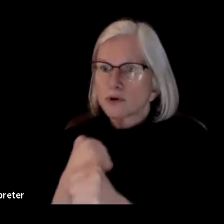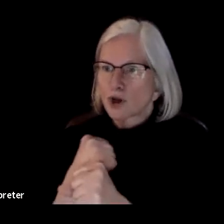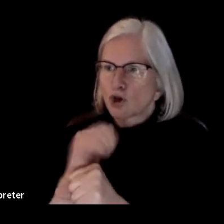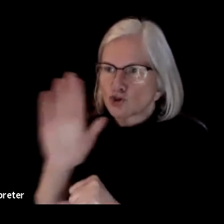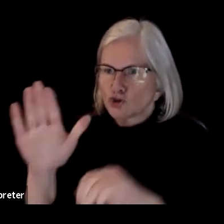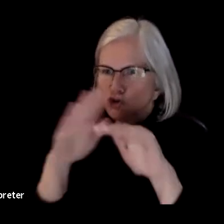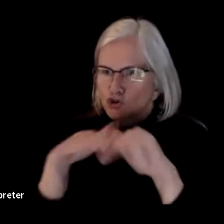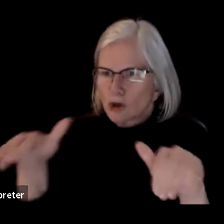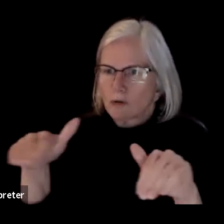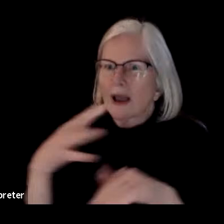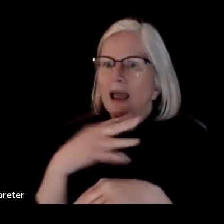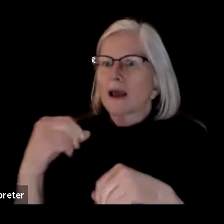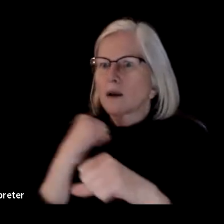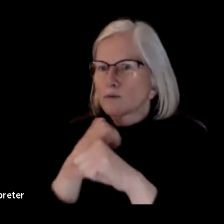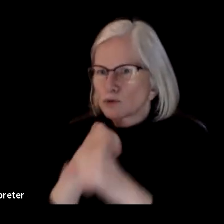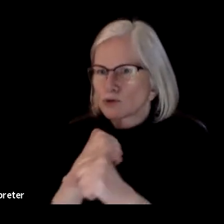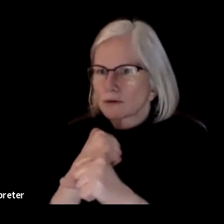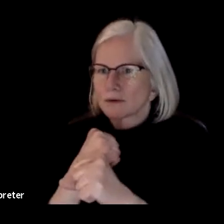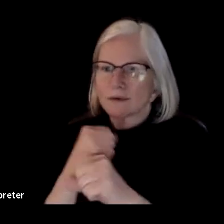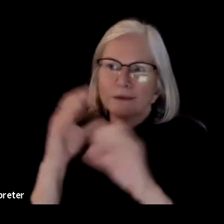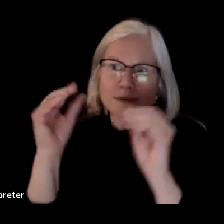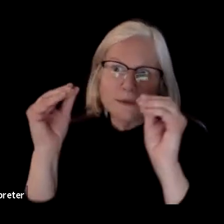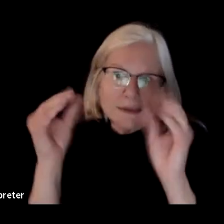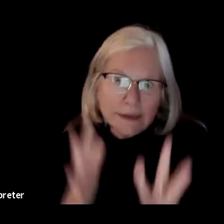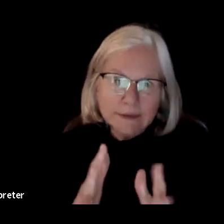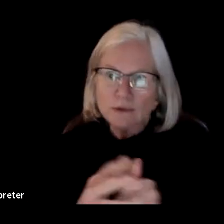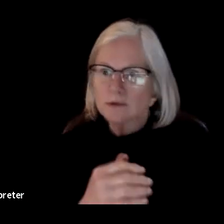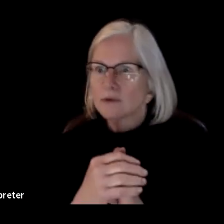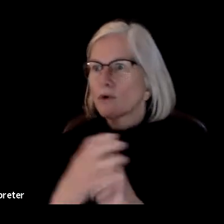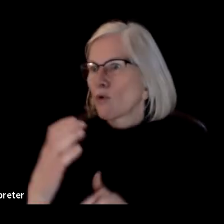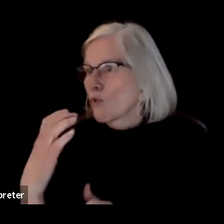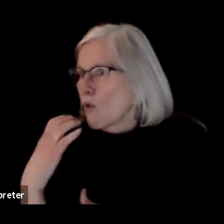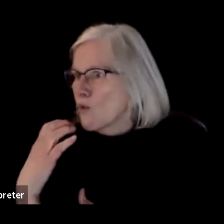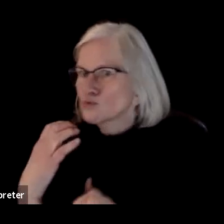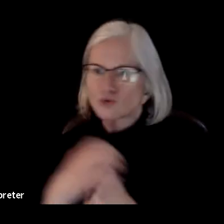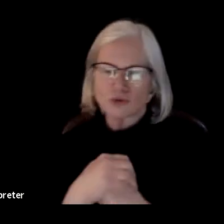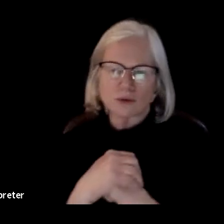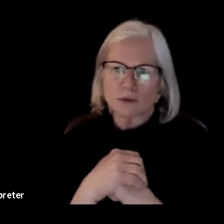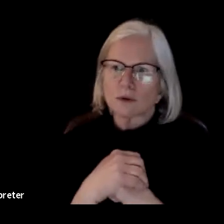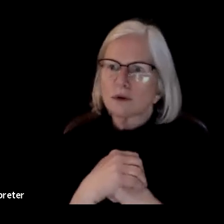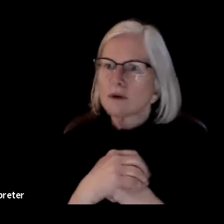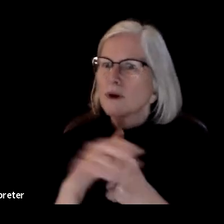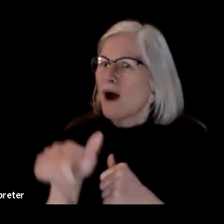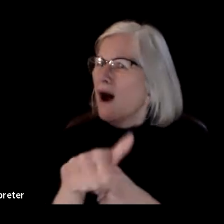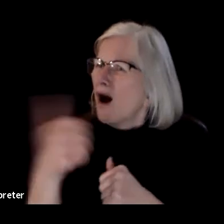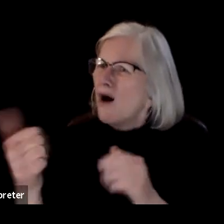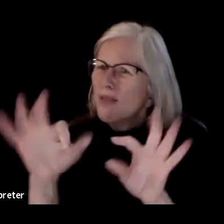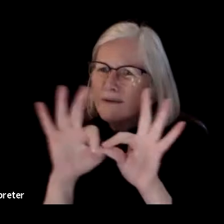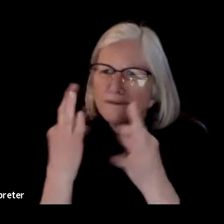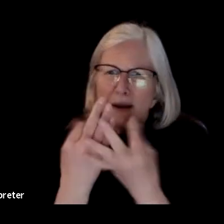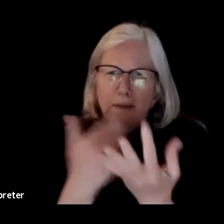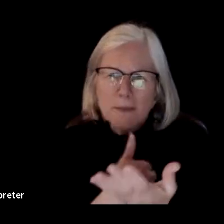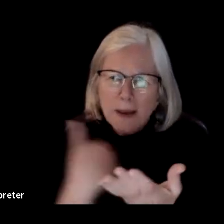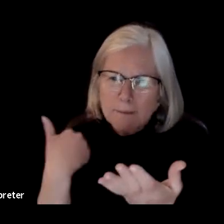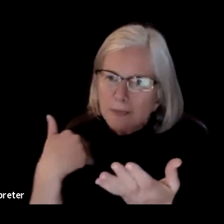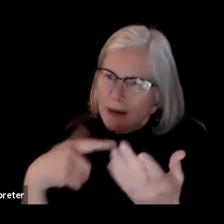their teachers, their coaches, as well as the other family members that they will be interacting with.